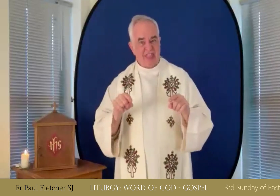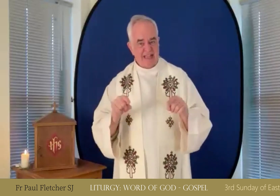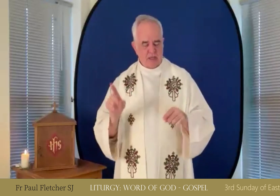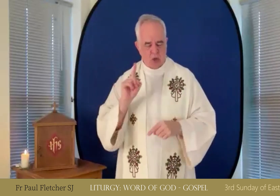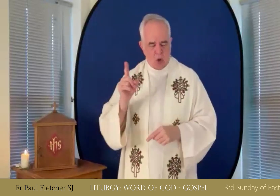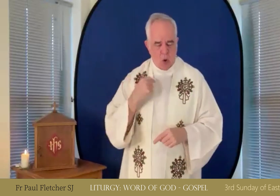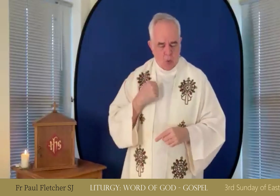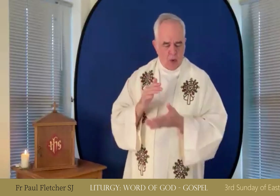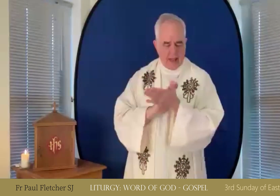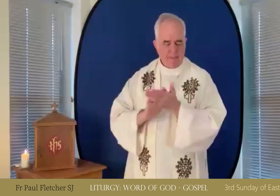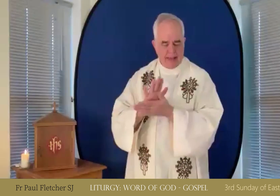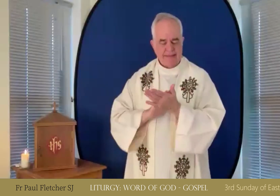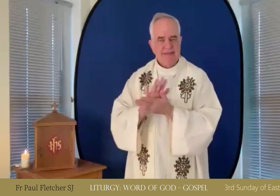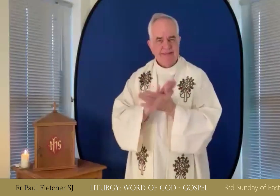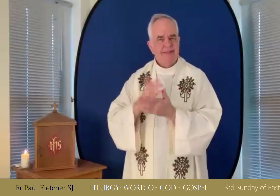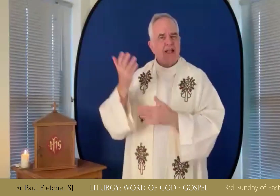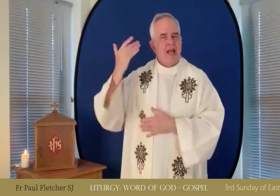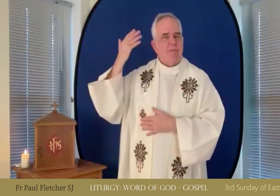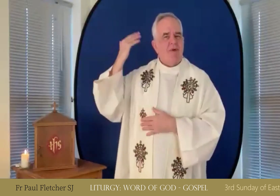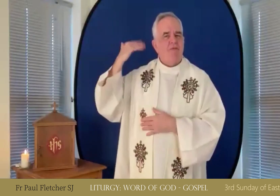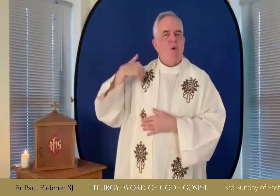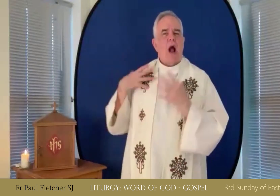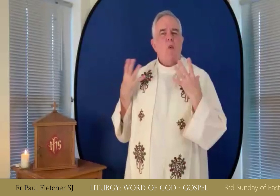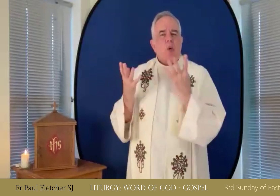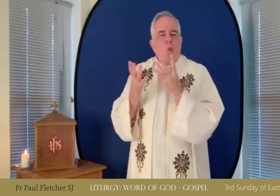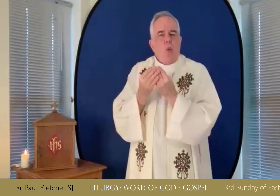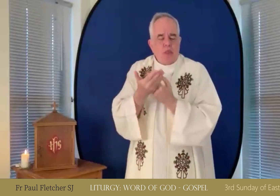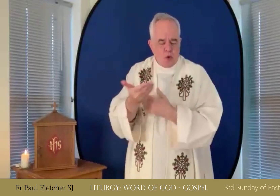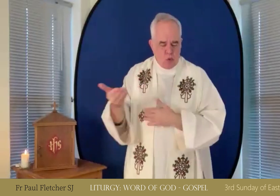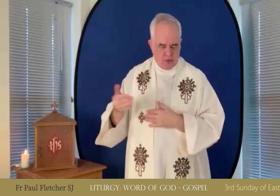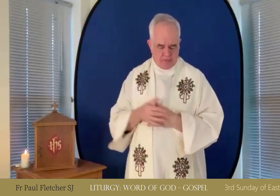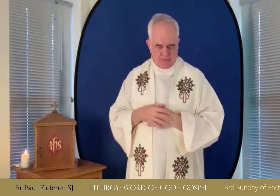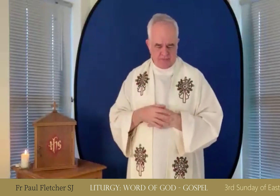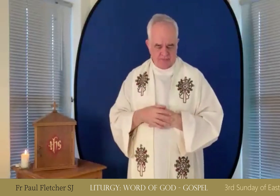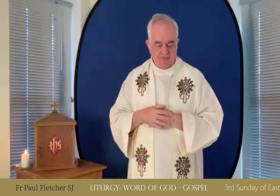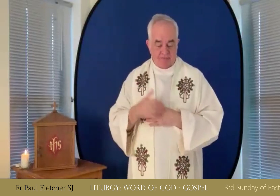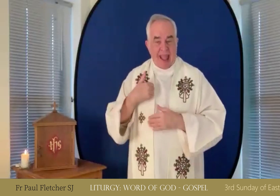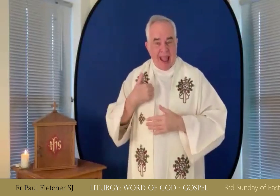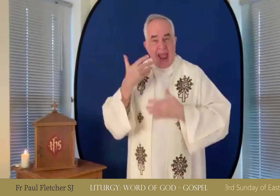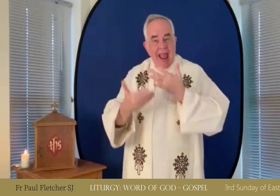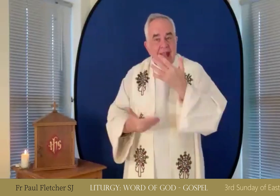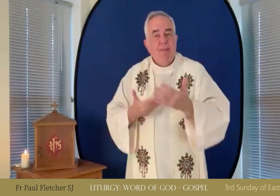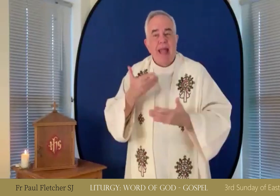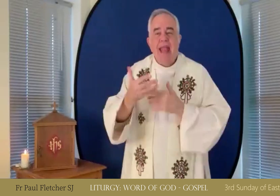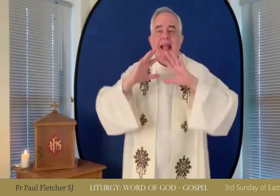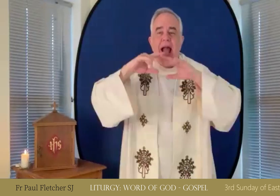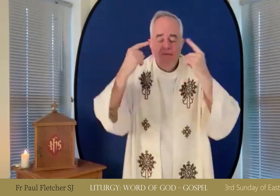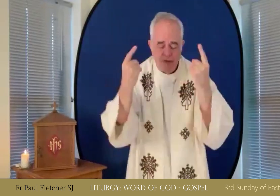this was a month before I was with you and explain